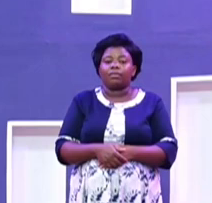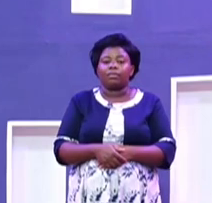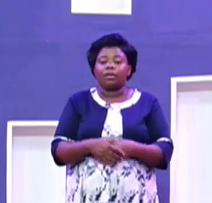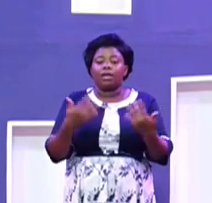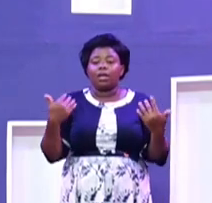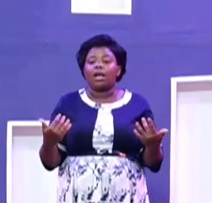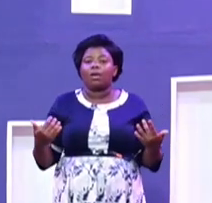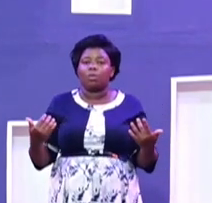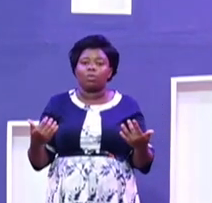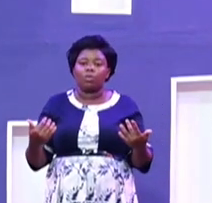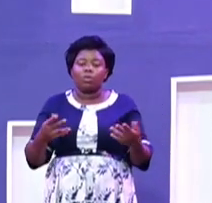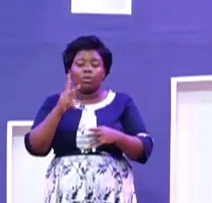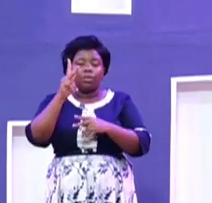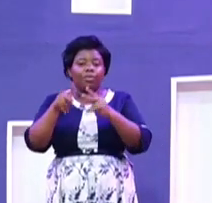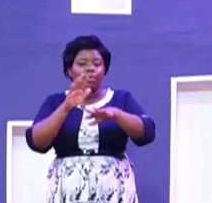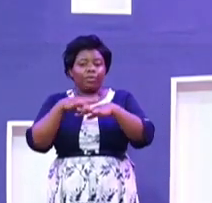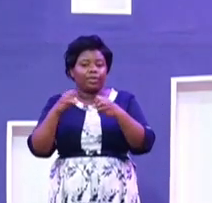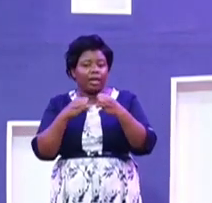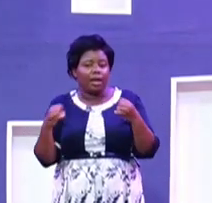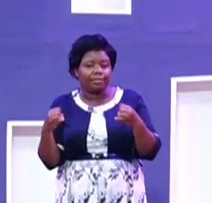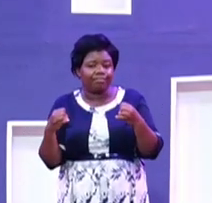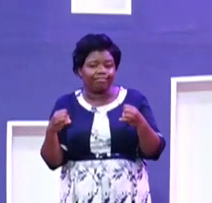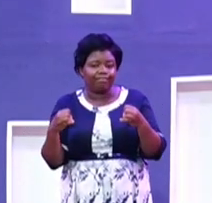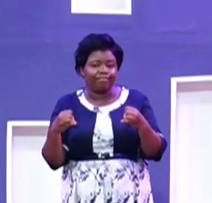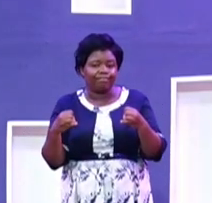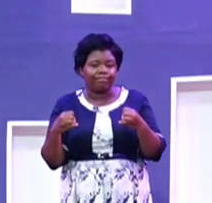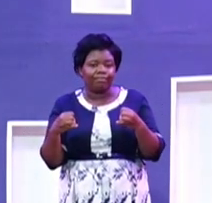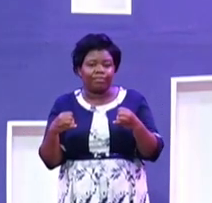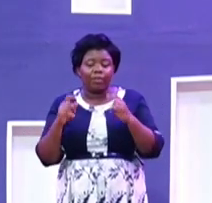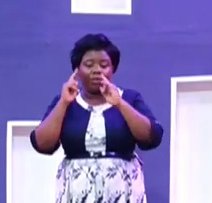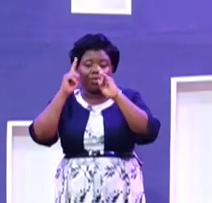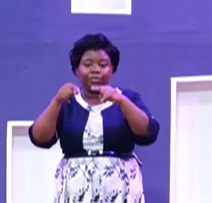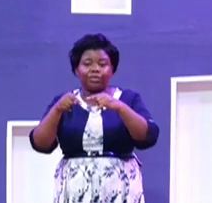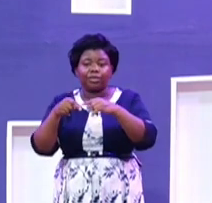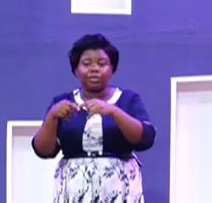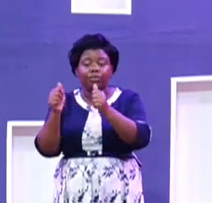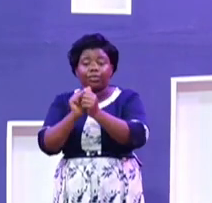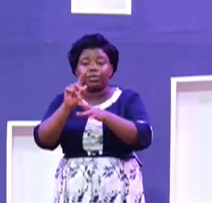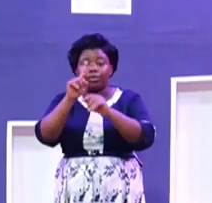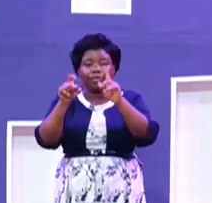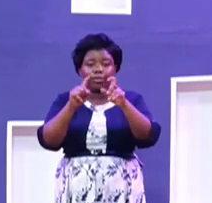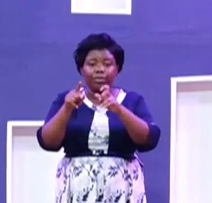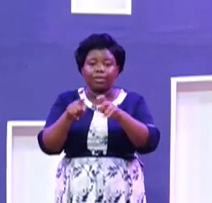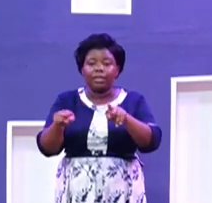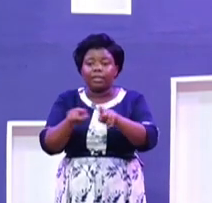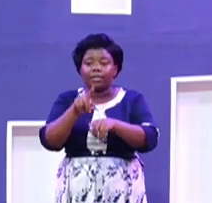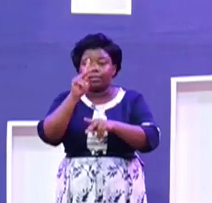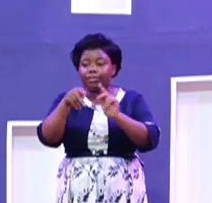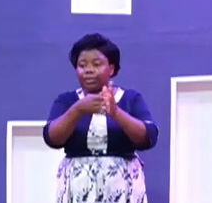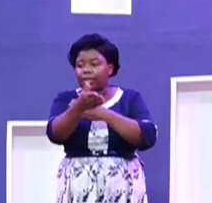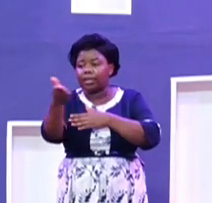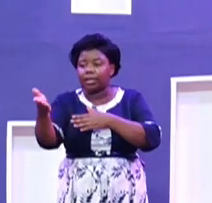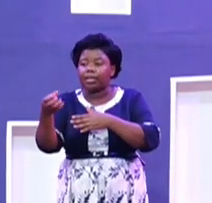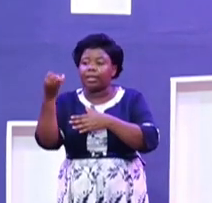kaseera kano abali ku online tuba tutuuse nammwe ebibuuzo byammwe ate naffe abali wano